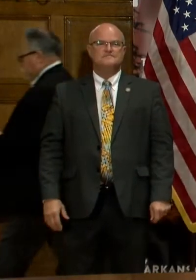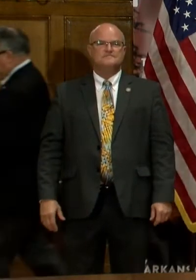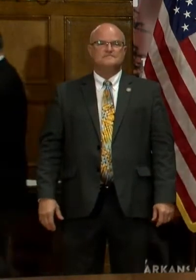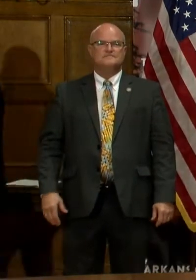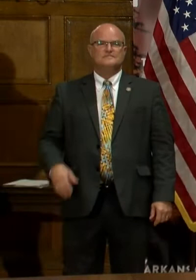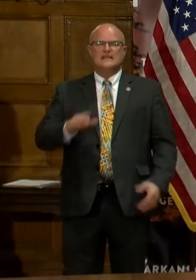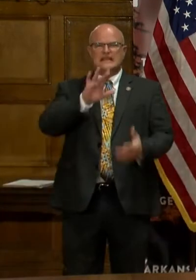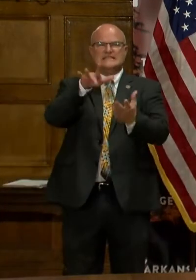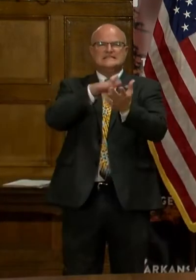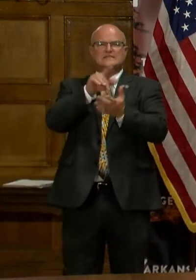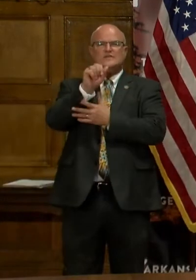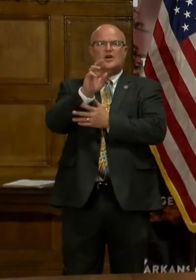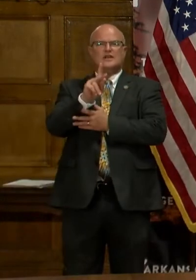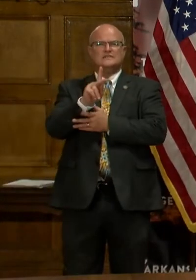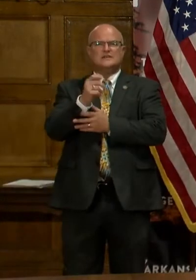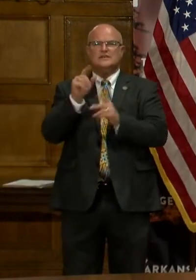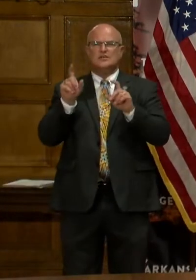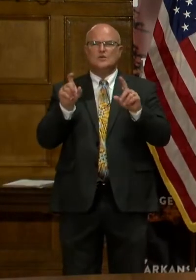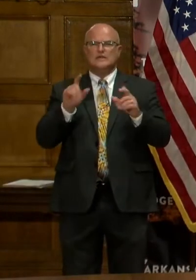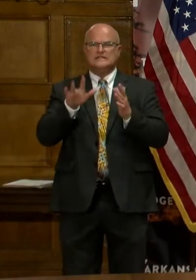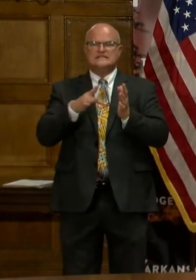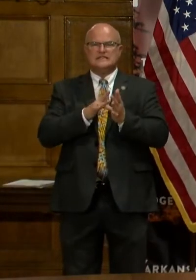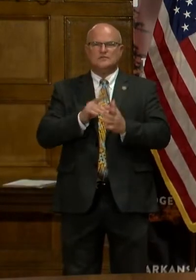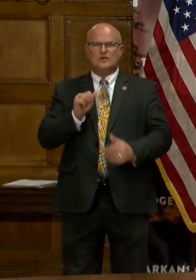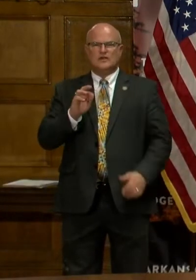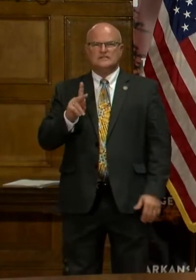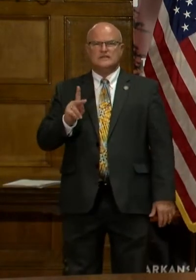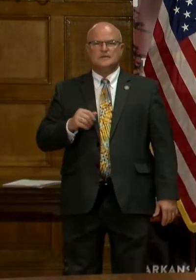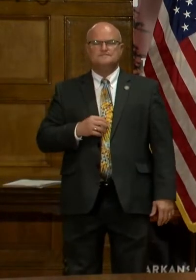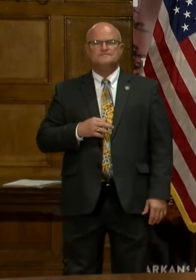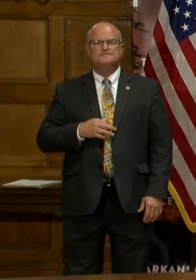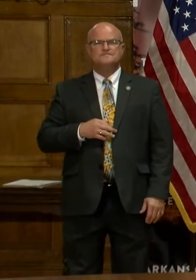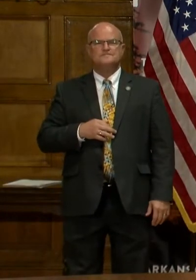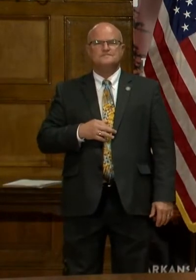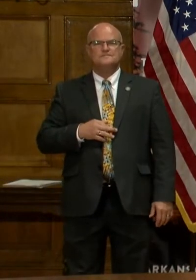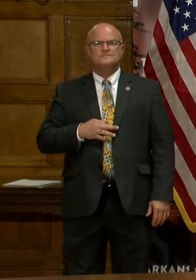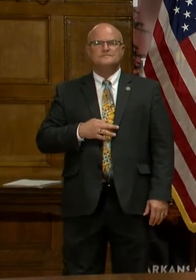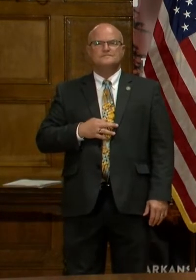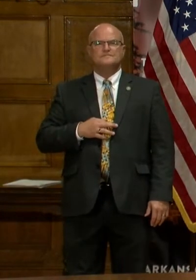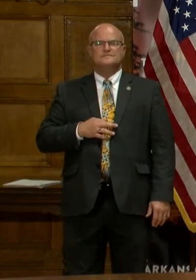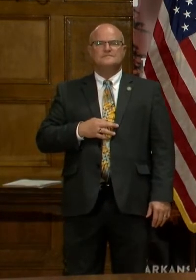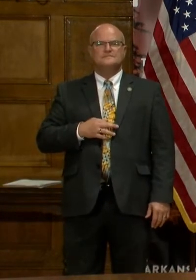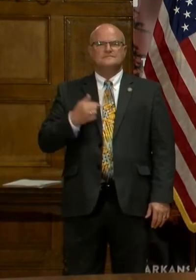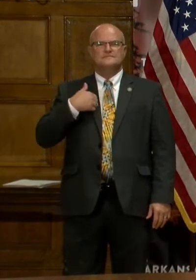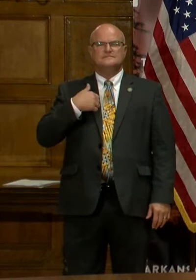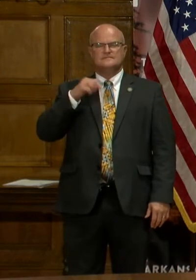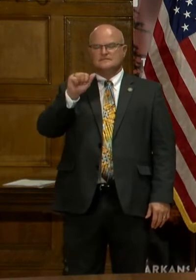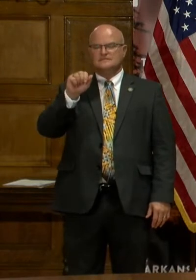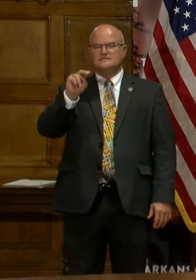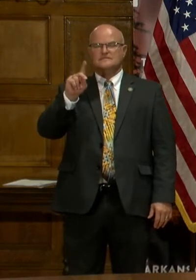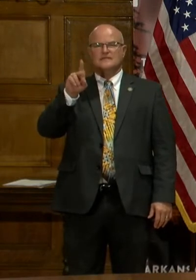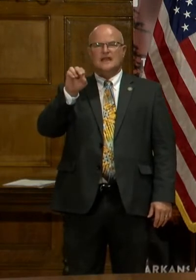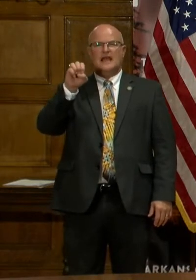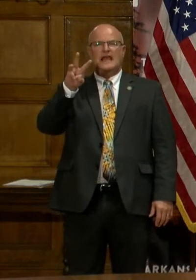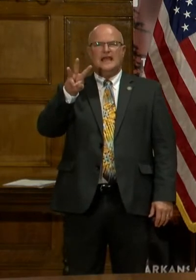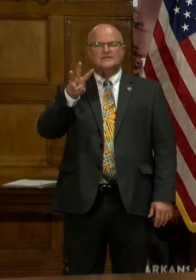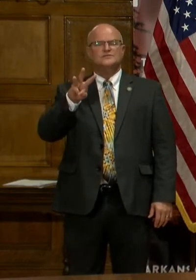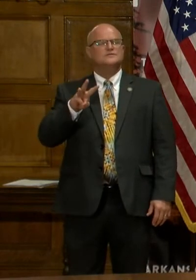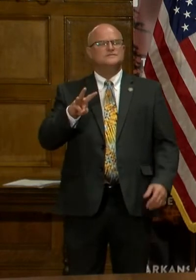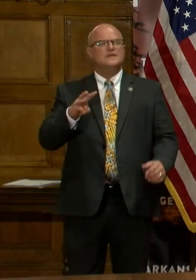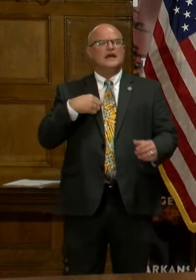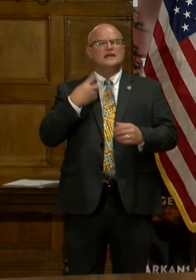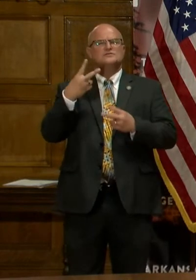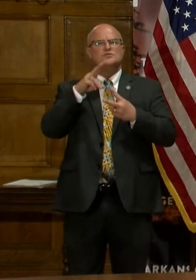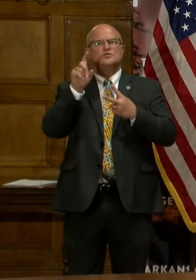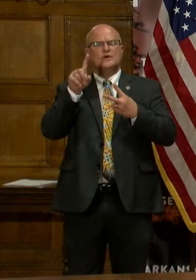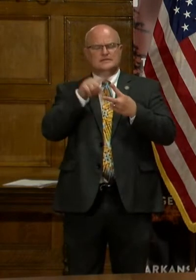Let's go to Central Arkansas. Is there any questions from there? Yeah, this is Andrew with AP. Had two